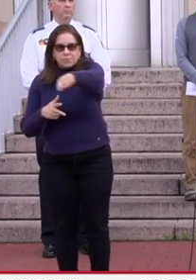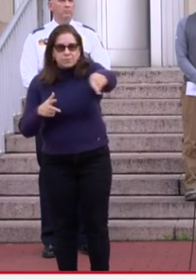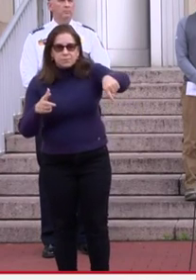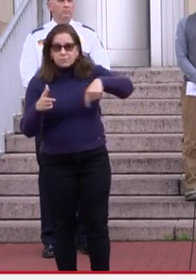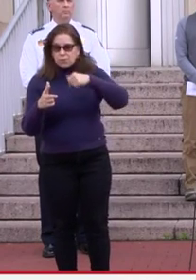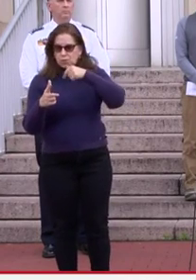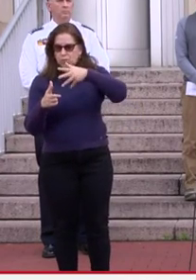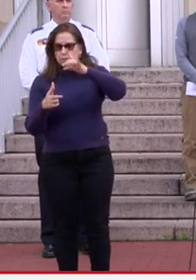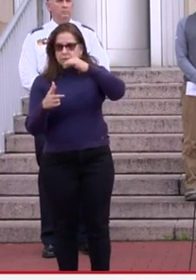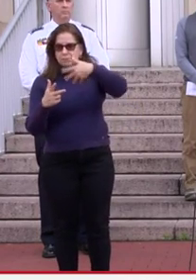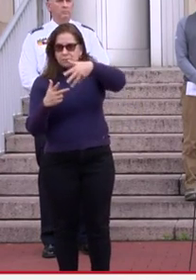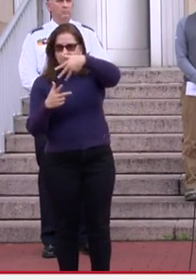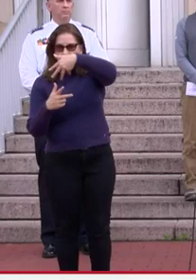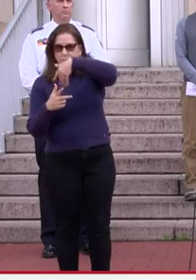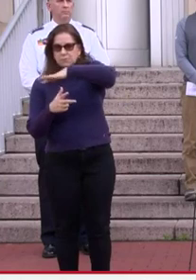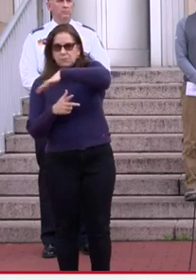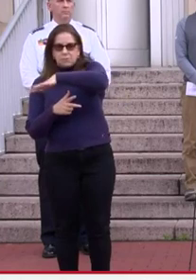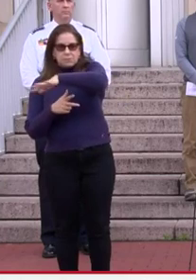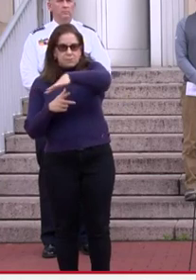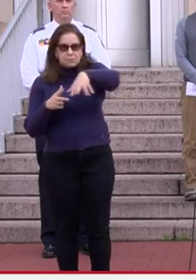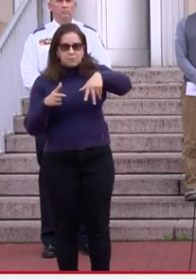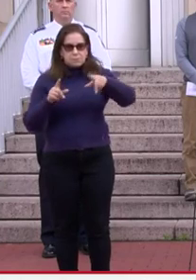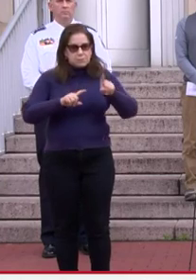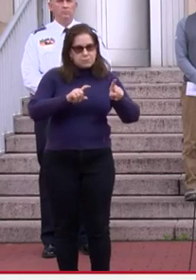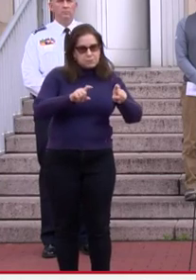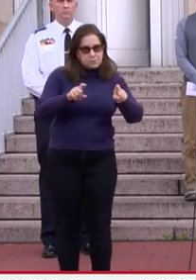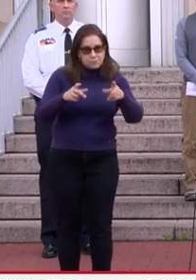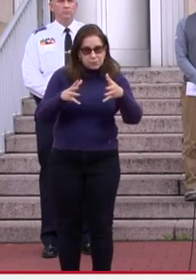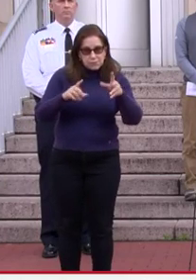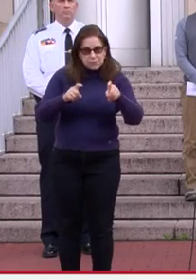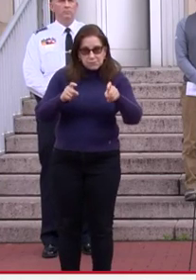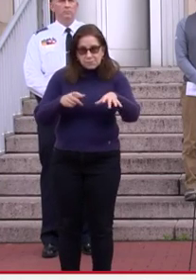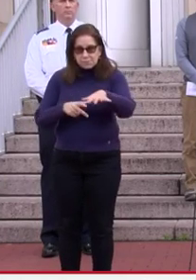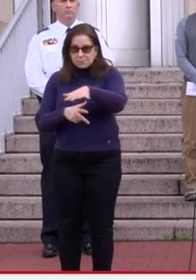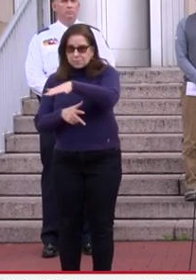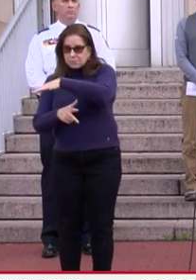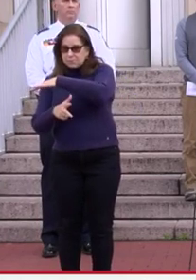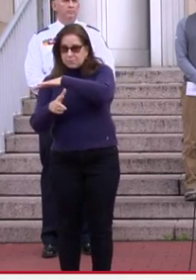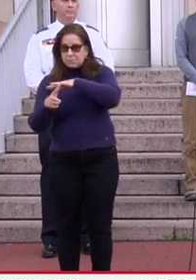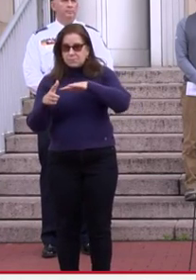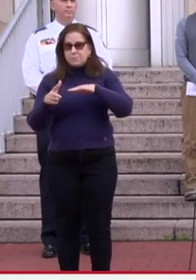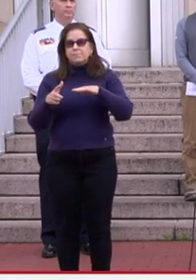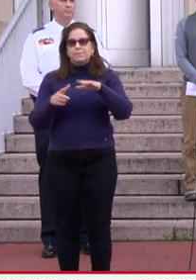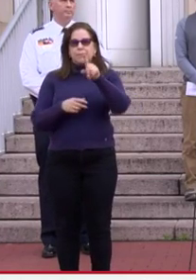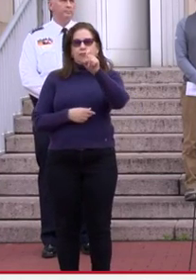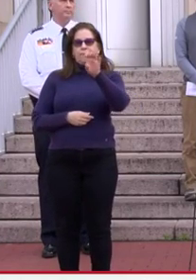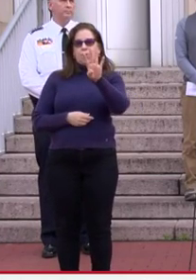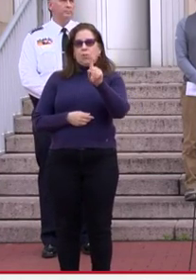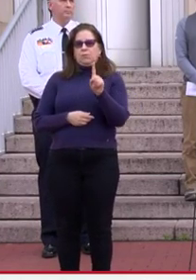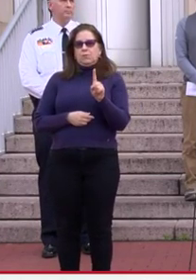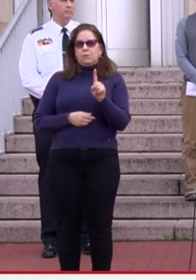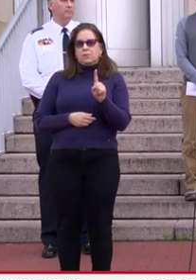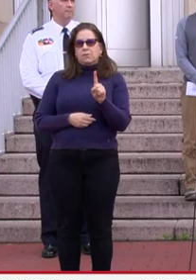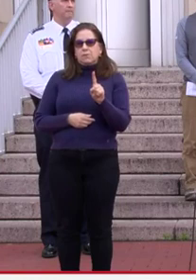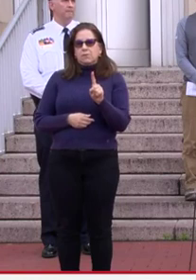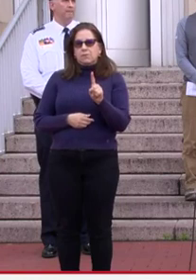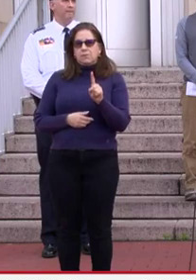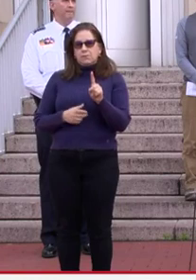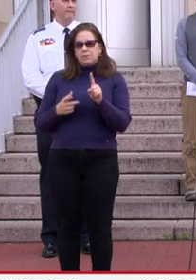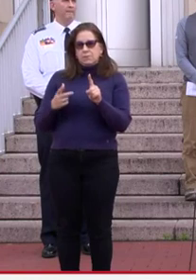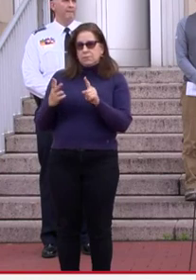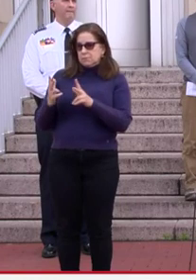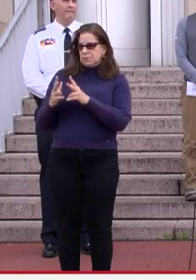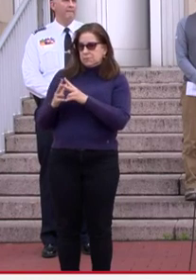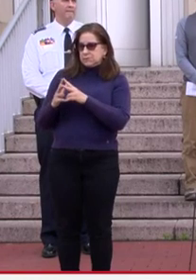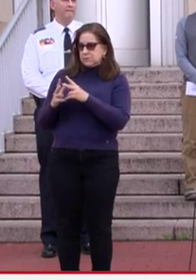occur. Now, the number I'm giving you is 141, and that's the members for the first 2. We were just notified an hour ago that we had a